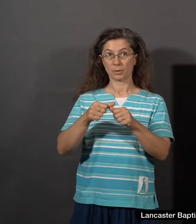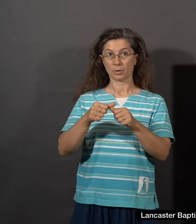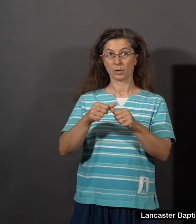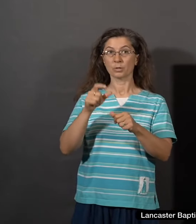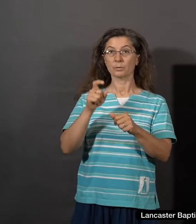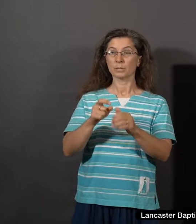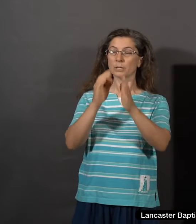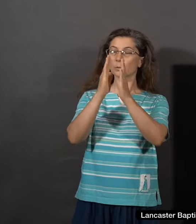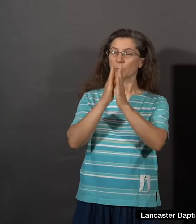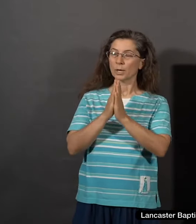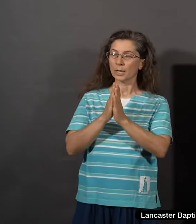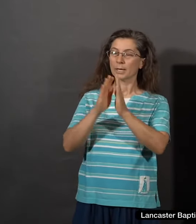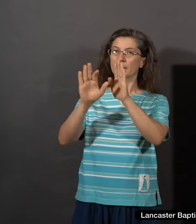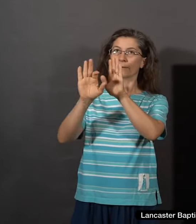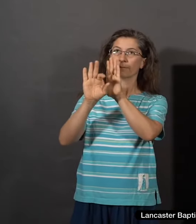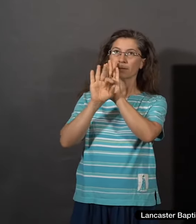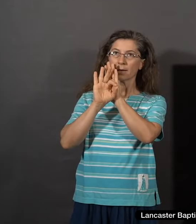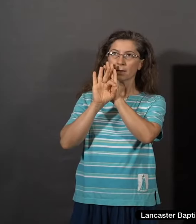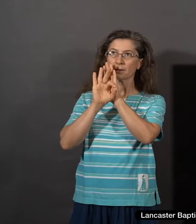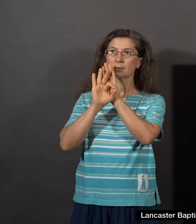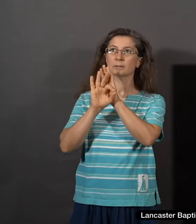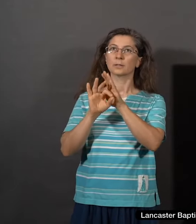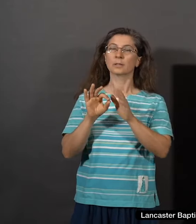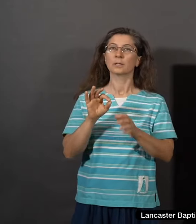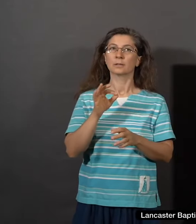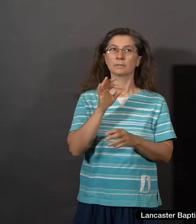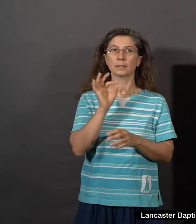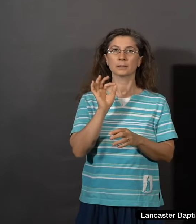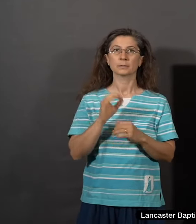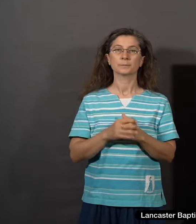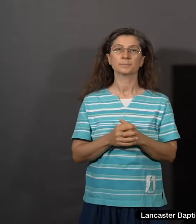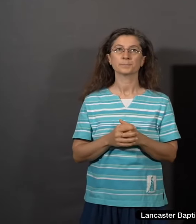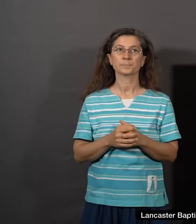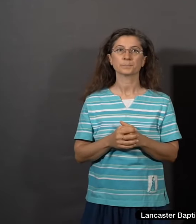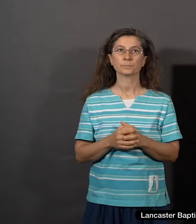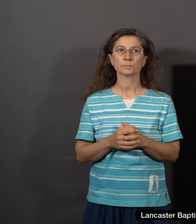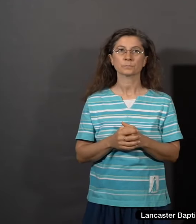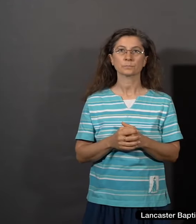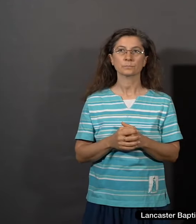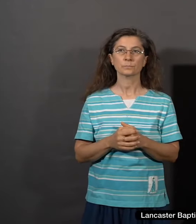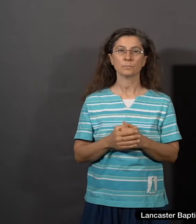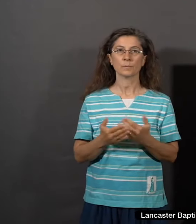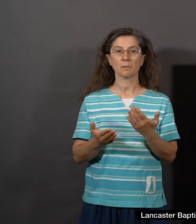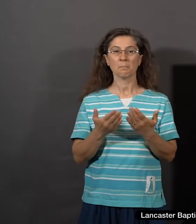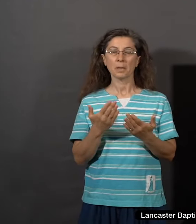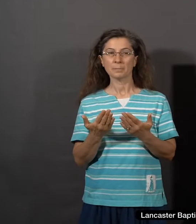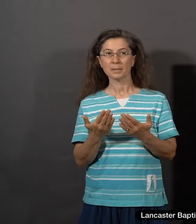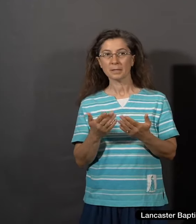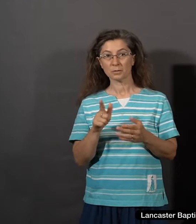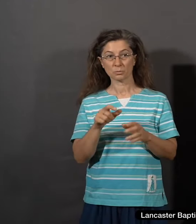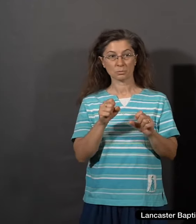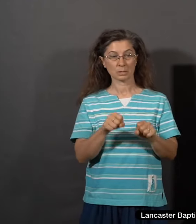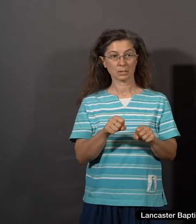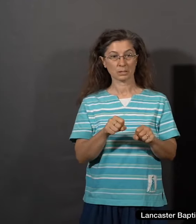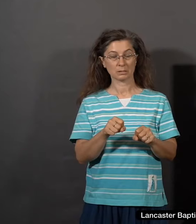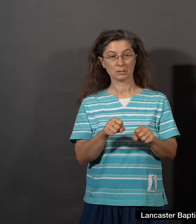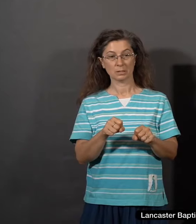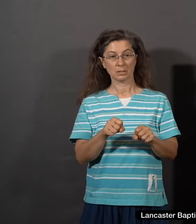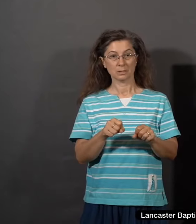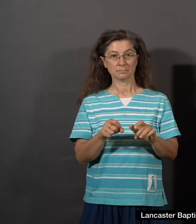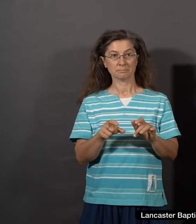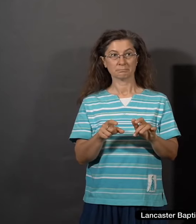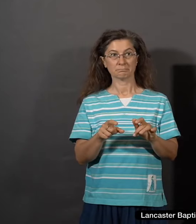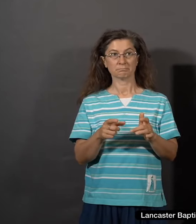again i want to ask you to pray maybe if you could in the next two or three days set aside a meal time and join with me in prayer